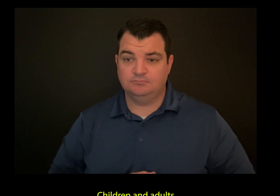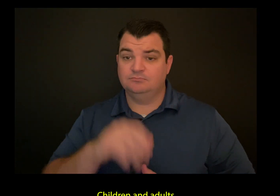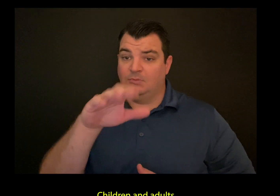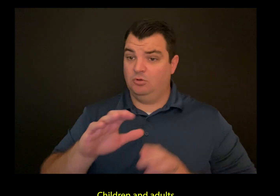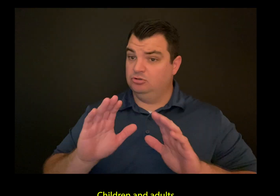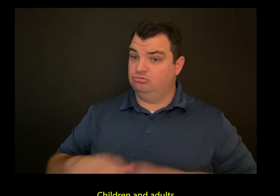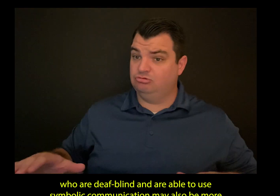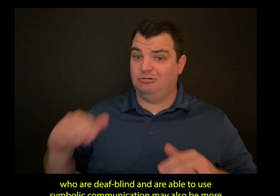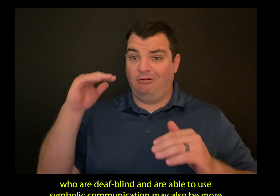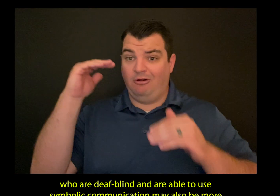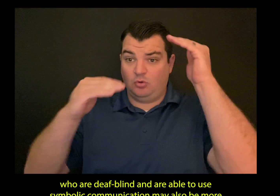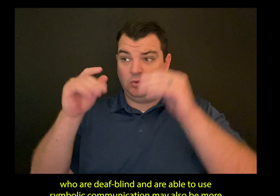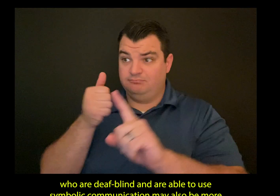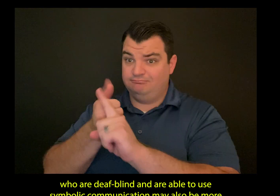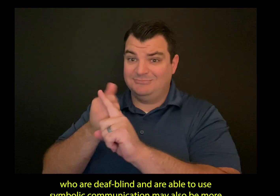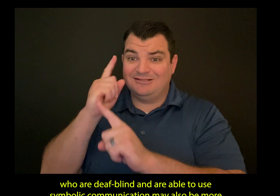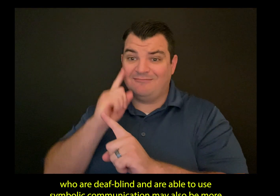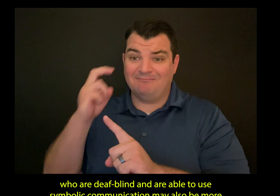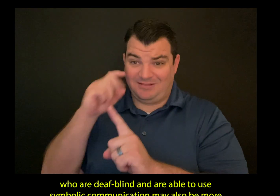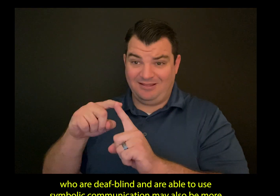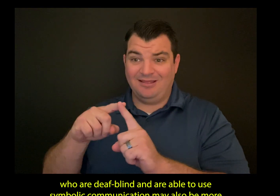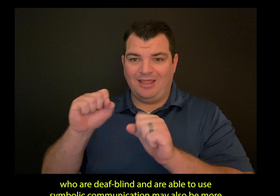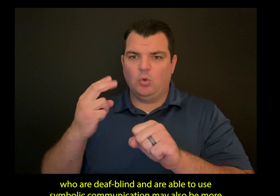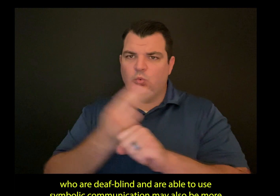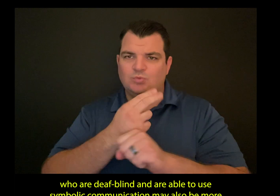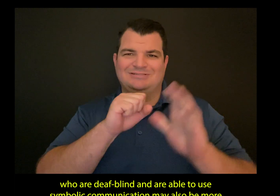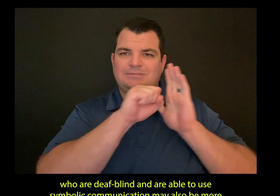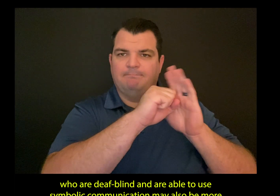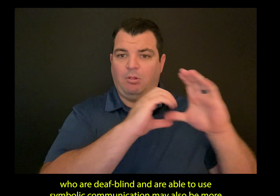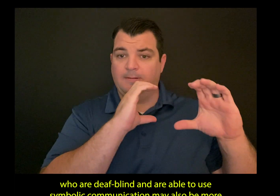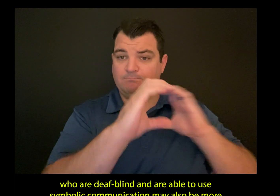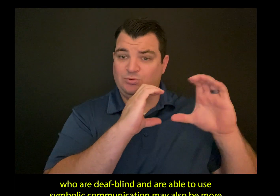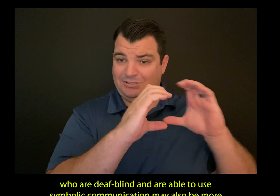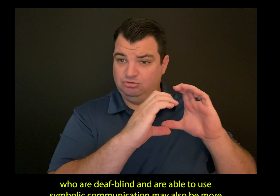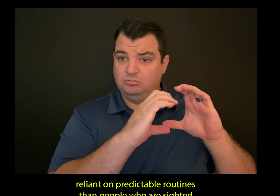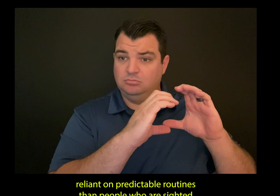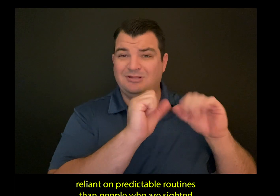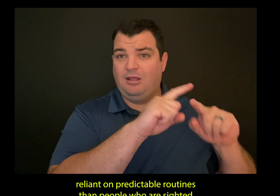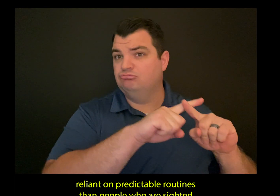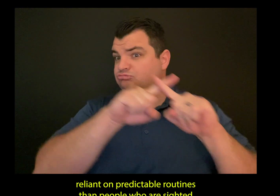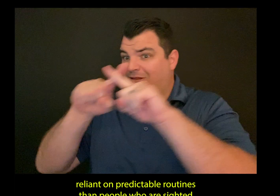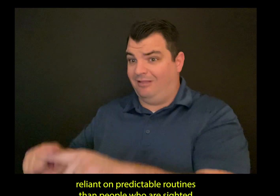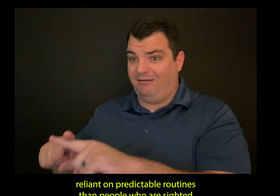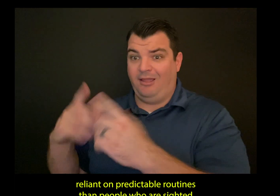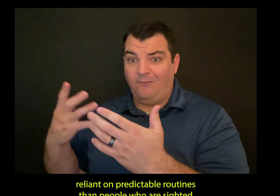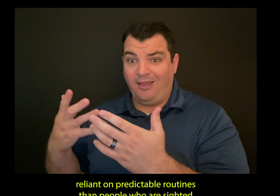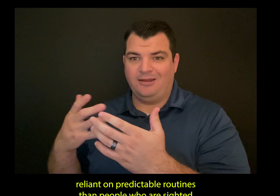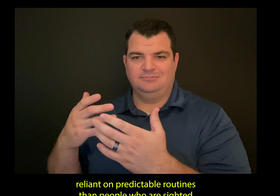Children and adults who are deafblind and are able to use symbolic communication may also be more reliant on predictable routine than people